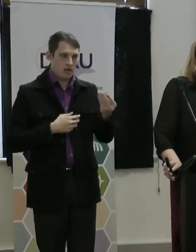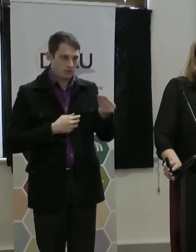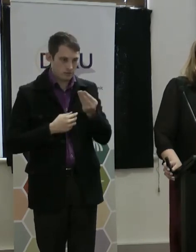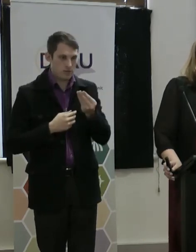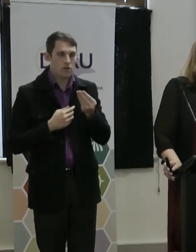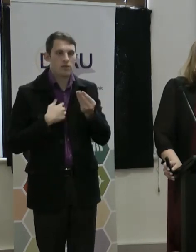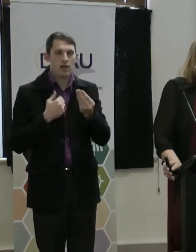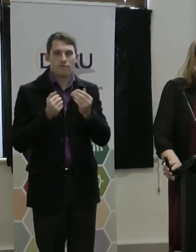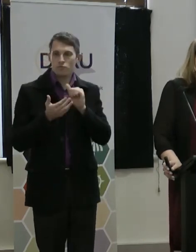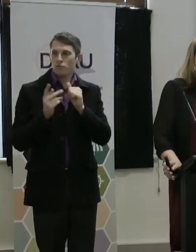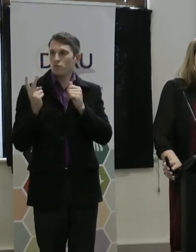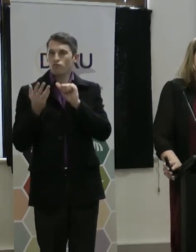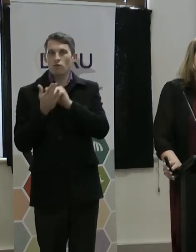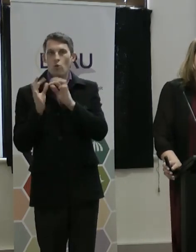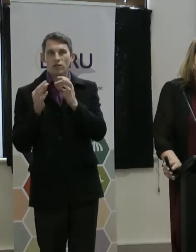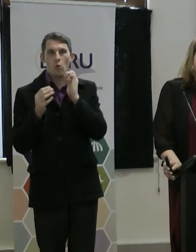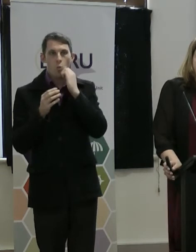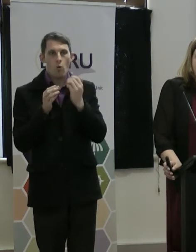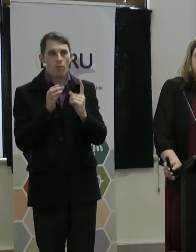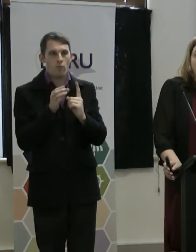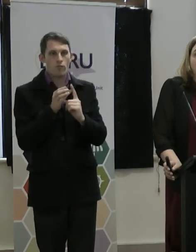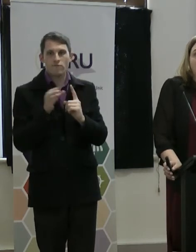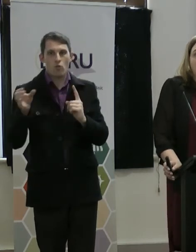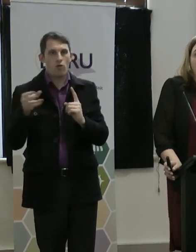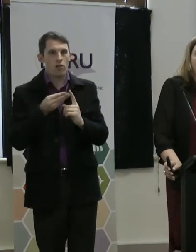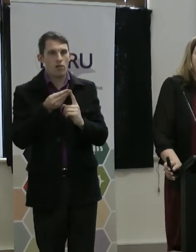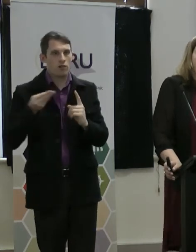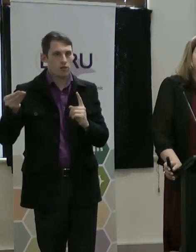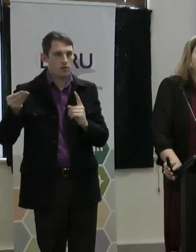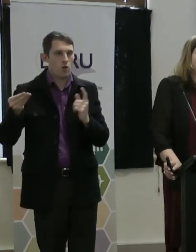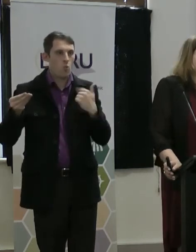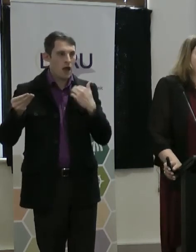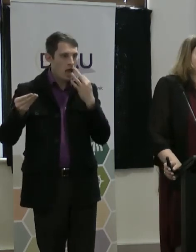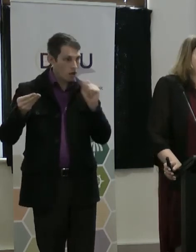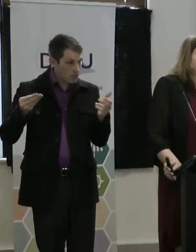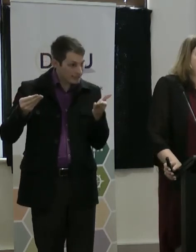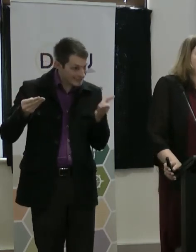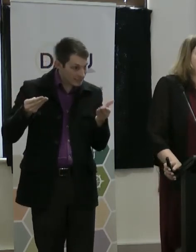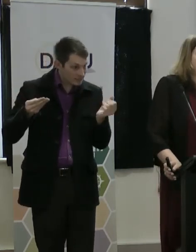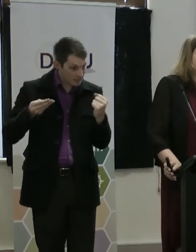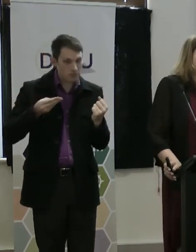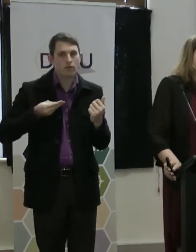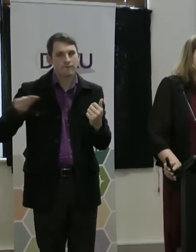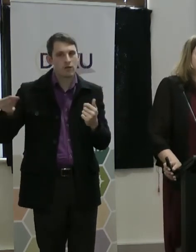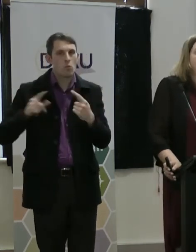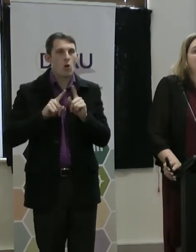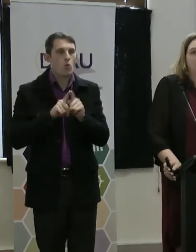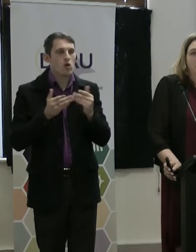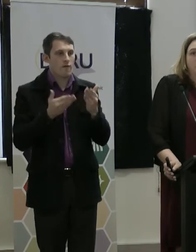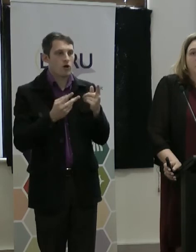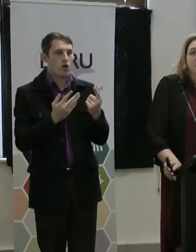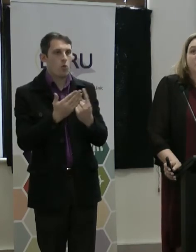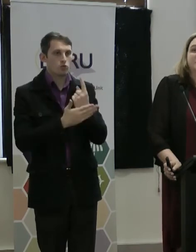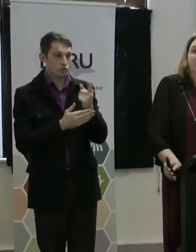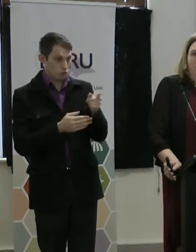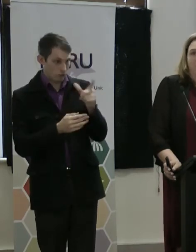to the right organisation. We do that with the consent of the caller. We also offer the caller the opportunity to make that